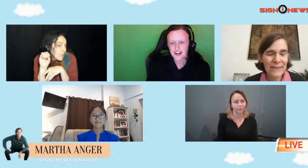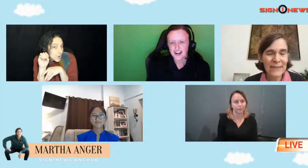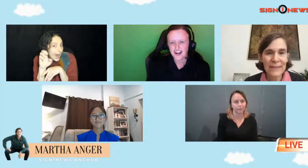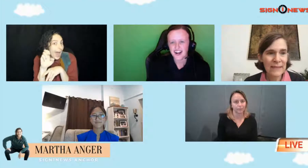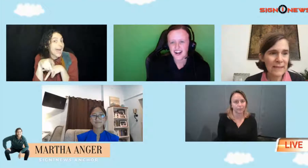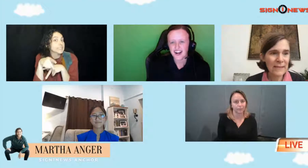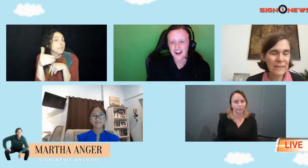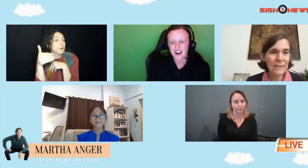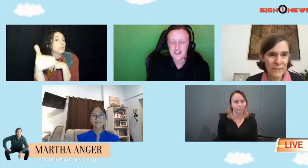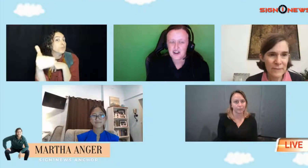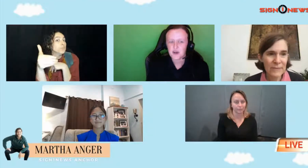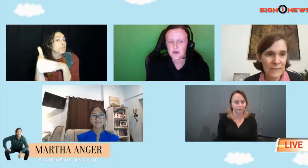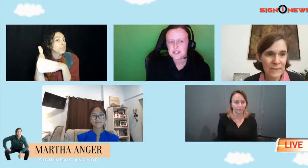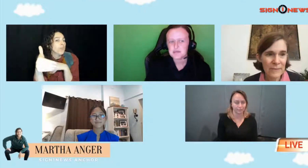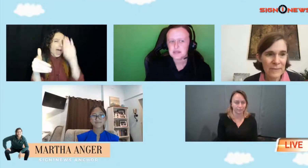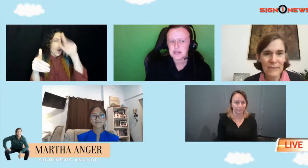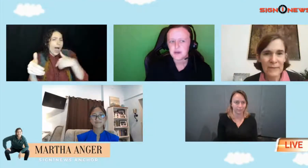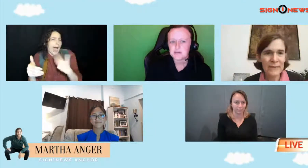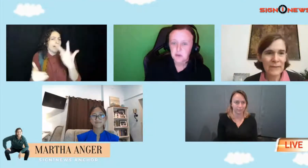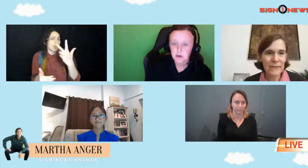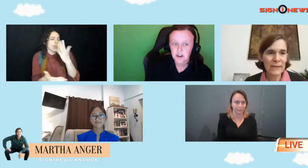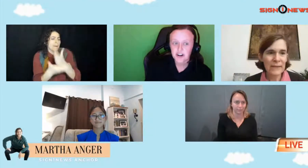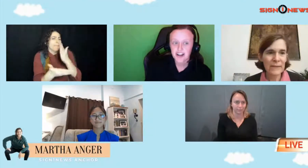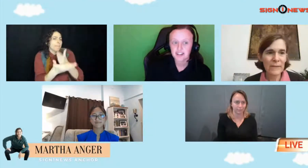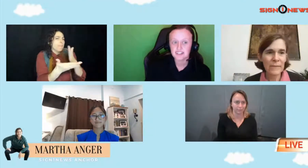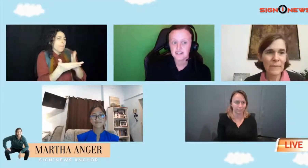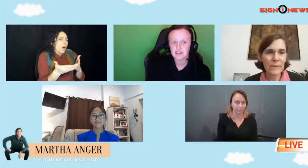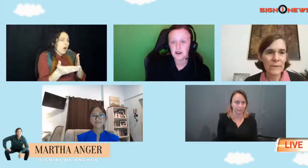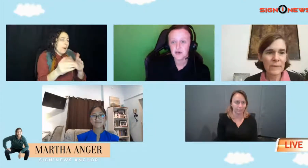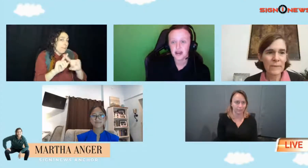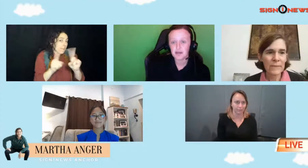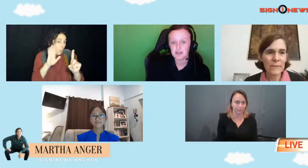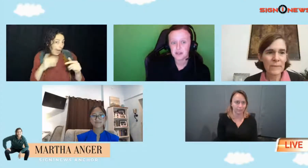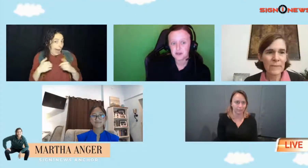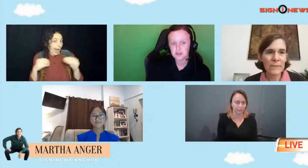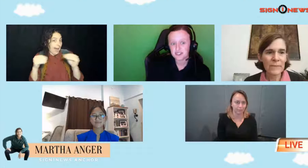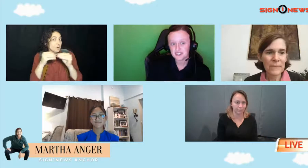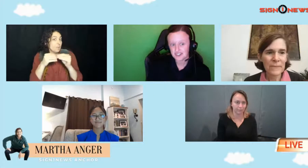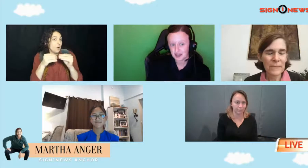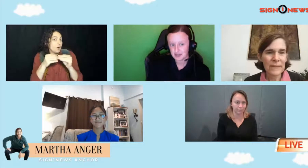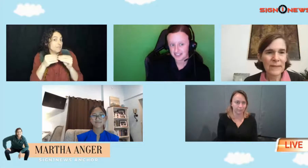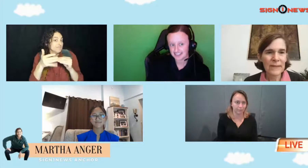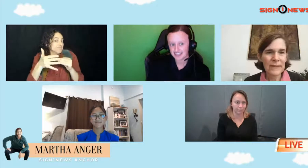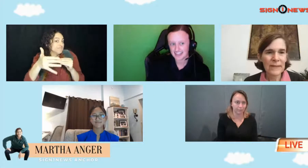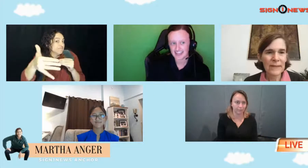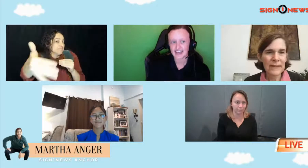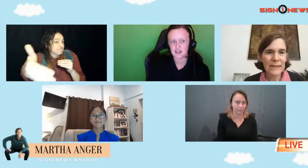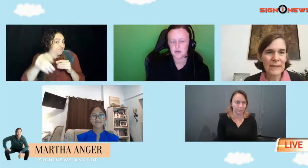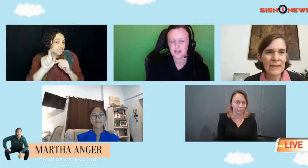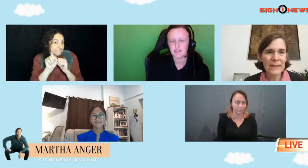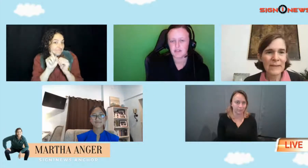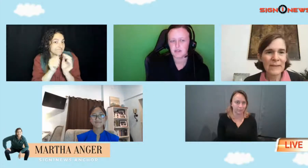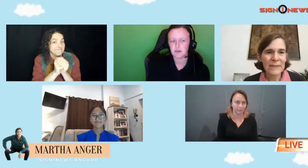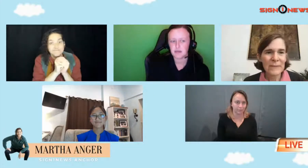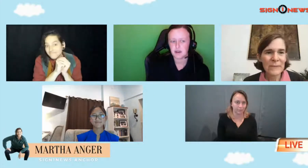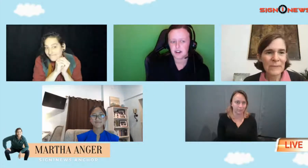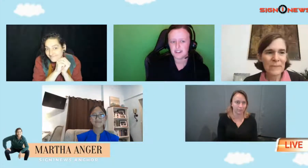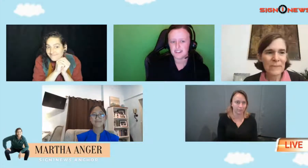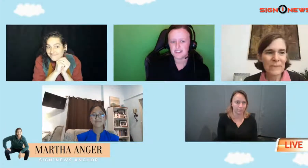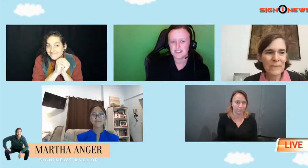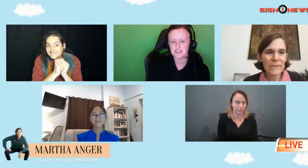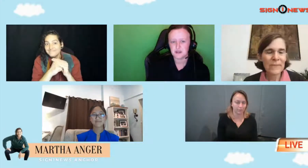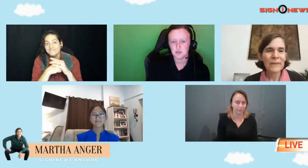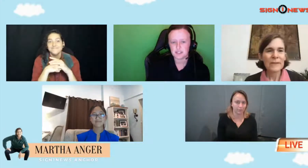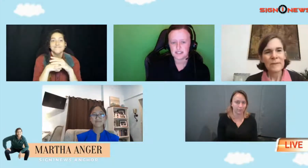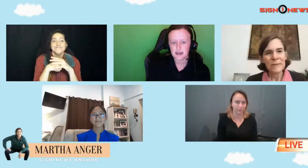so are there going to be more Elodefo episodes coming? I know we have 3